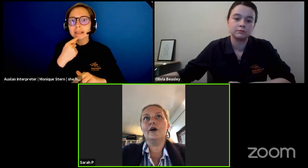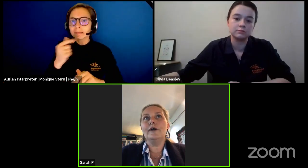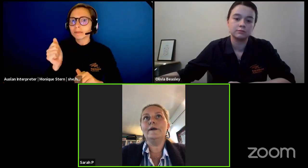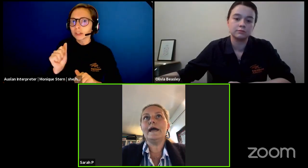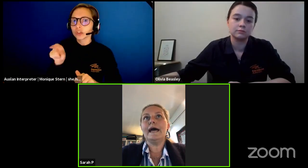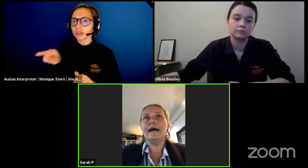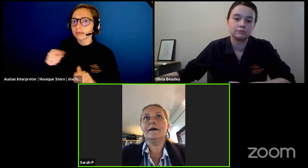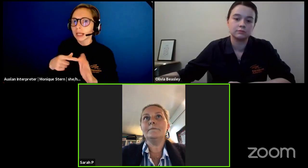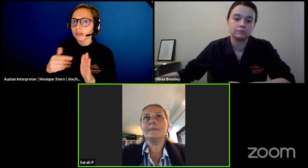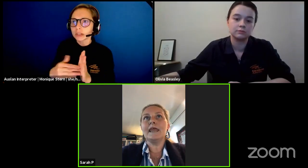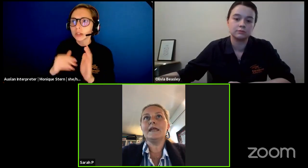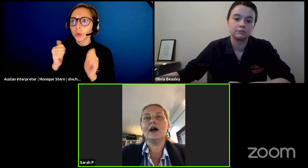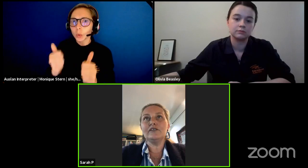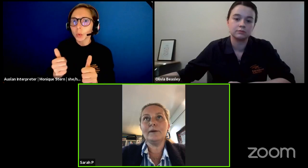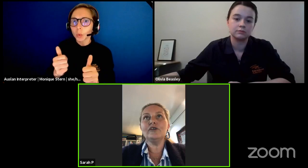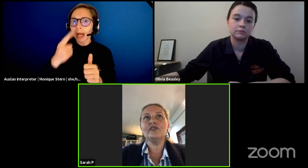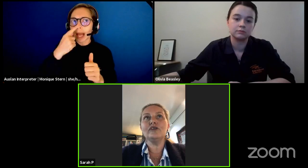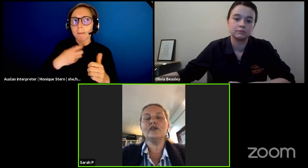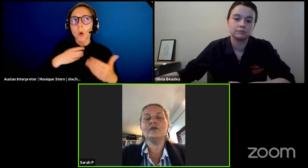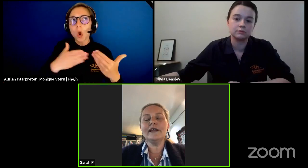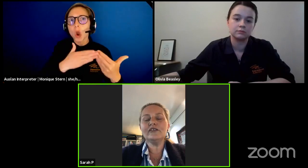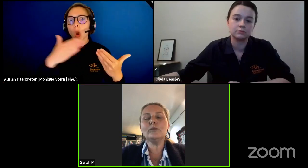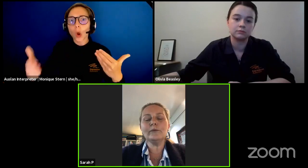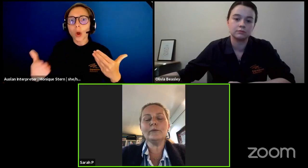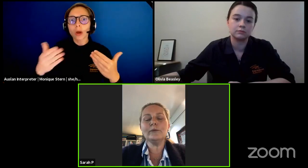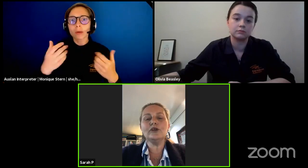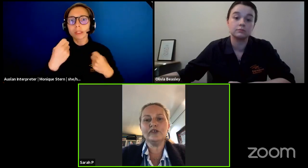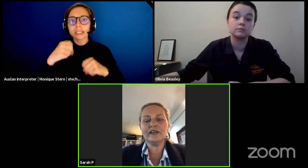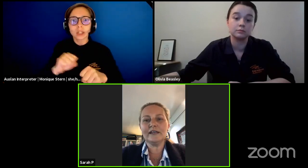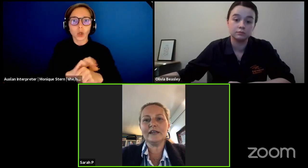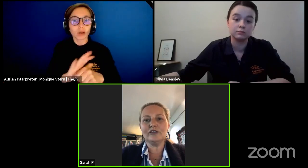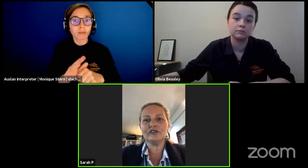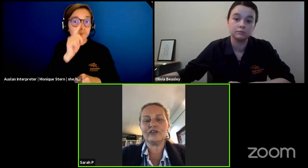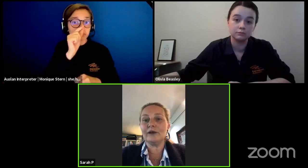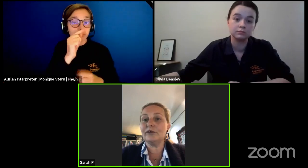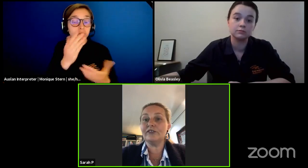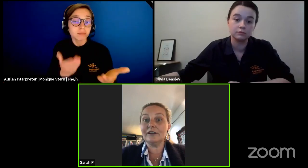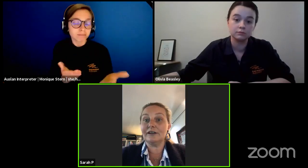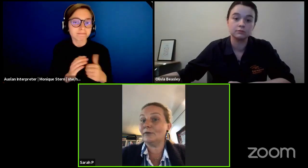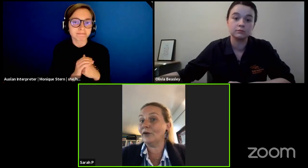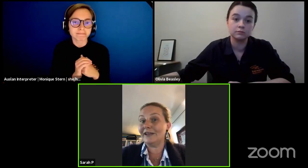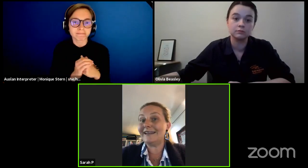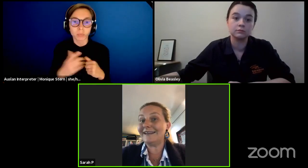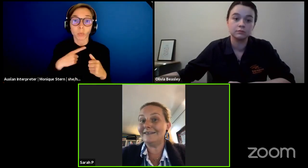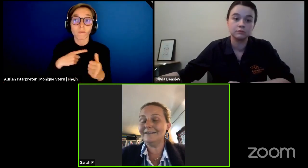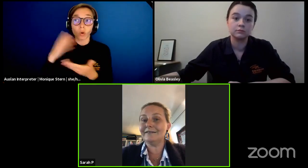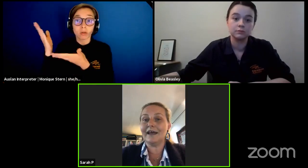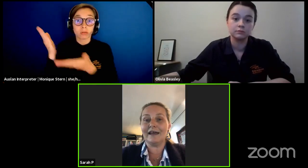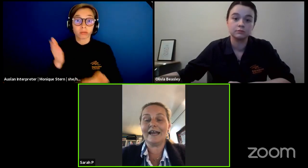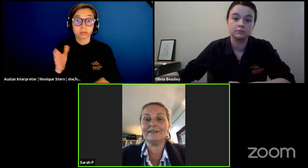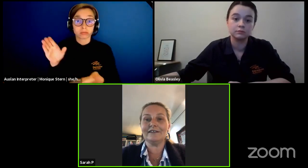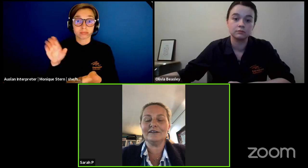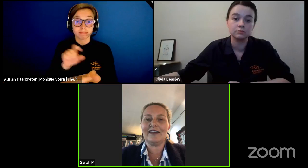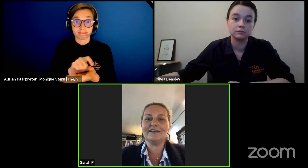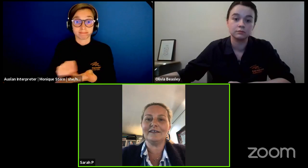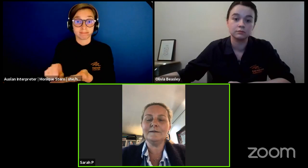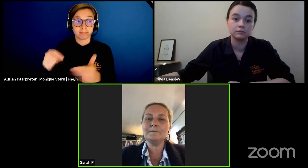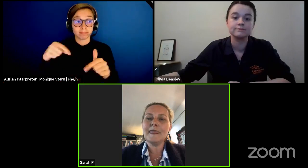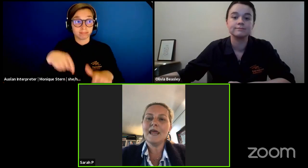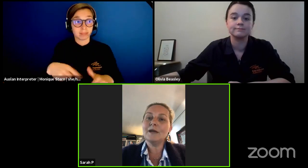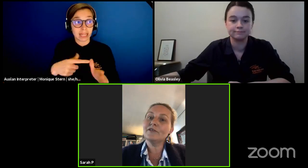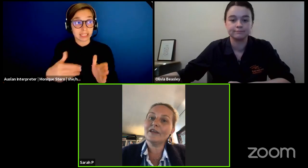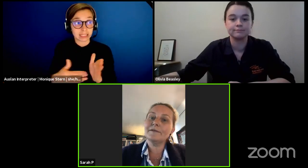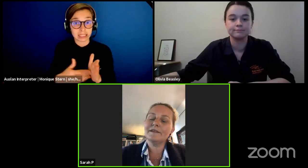So I suppose the reason we were using it here in Australia was that it is an excellent